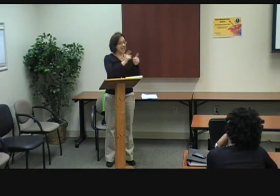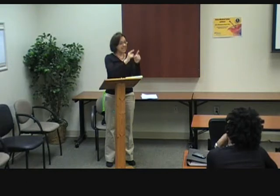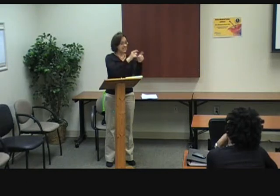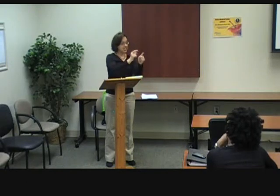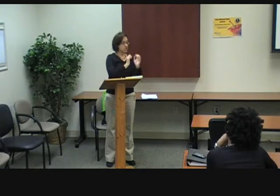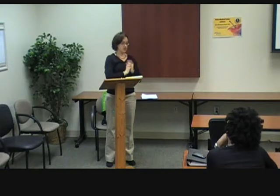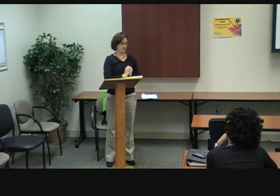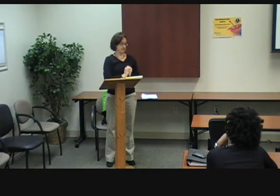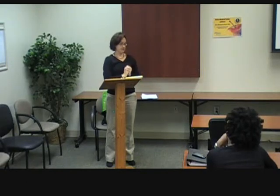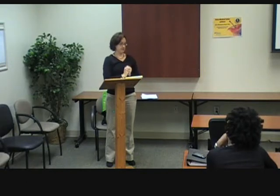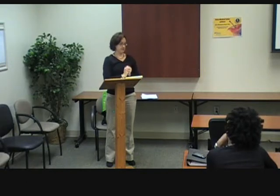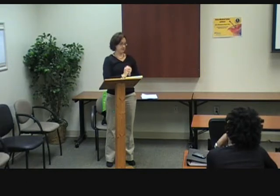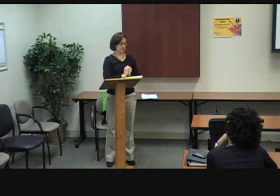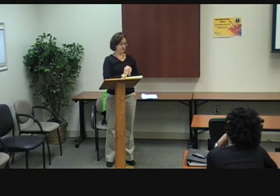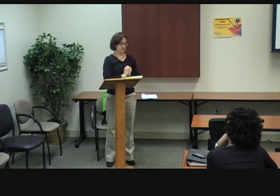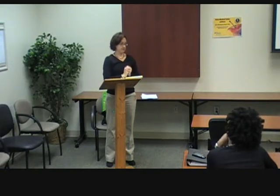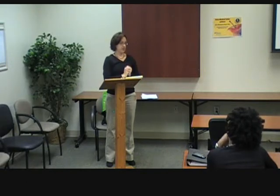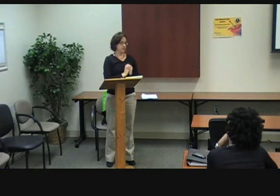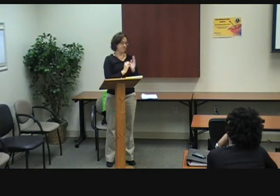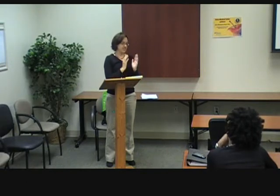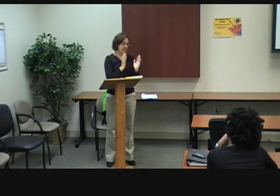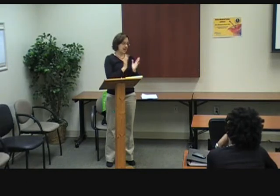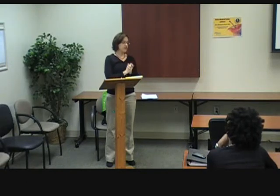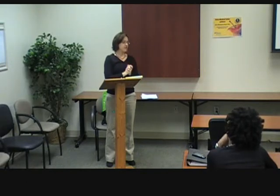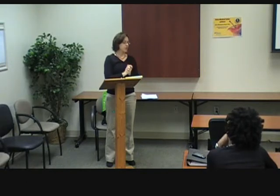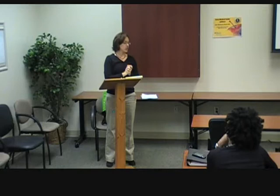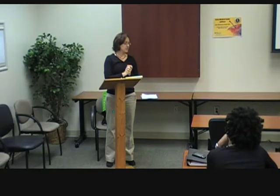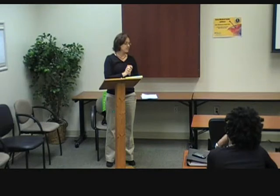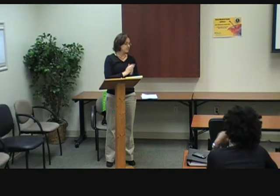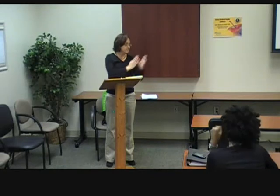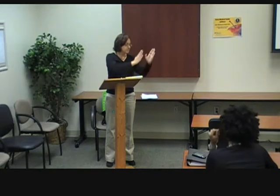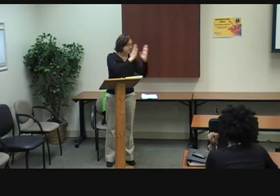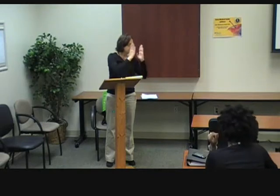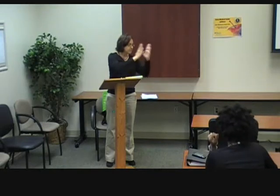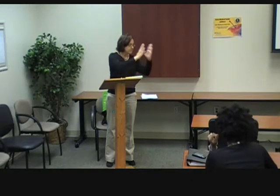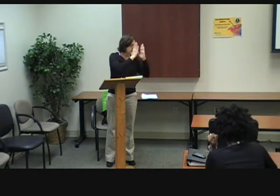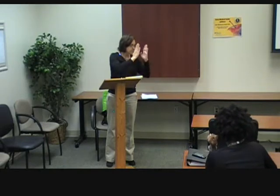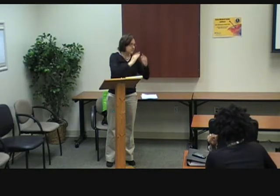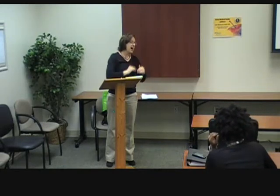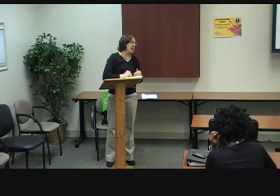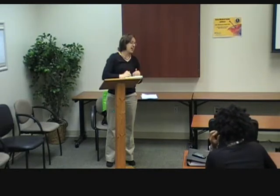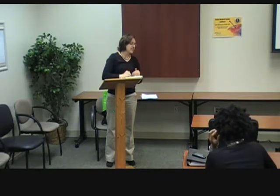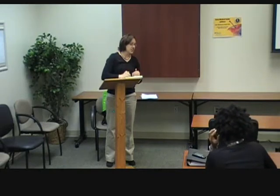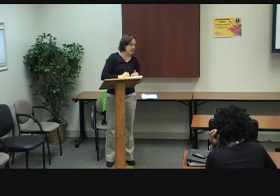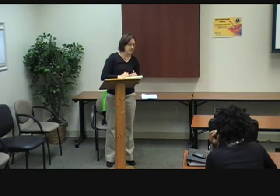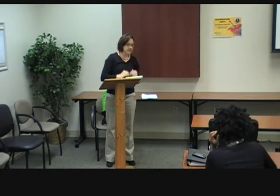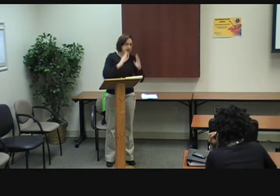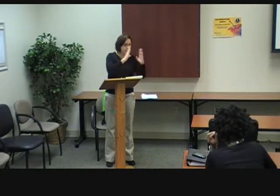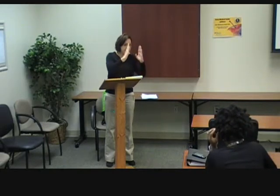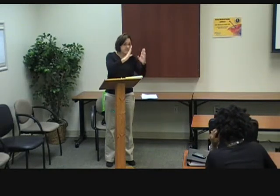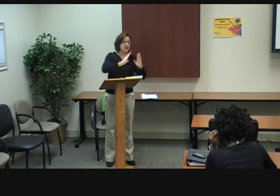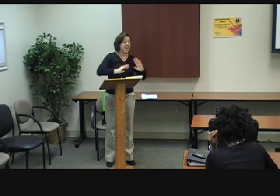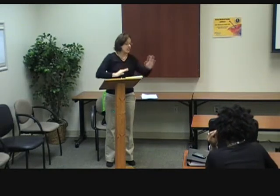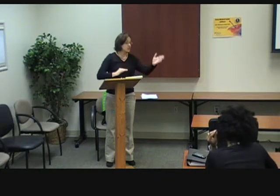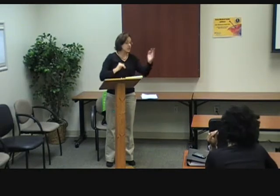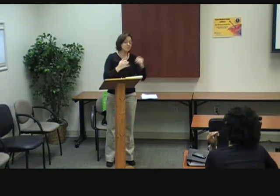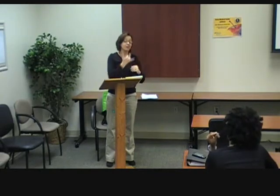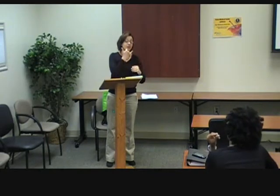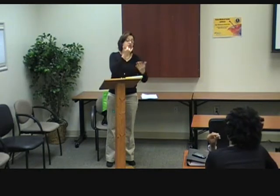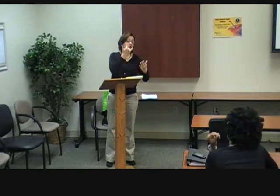pay attention. Or focus. Yeah, I'll give you focus. So if somebody I'll said- give it to you. Yeah, actually,